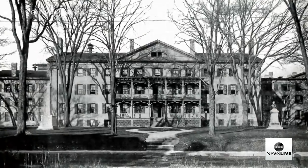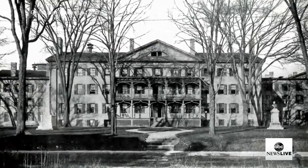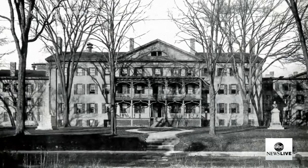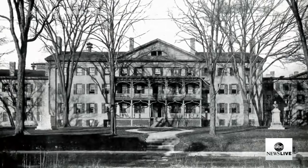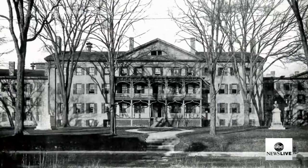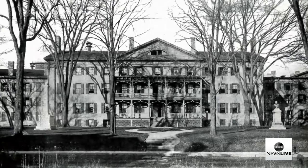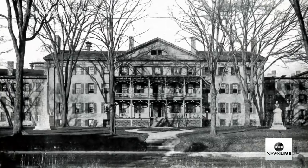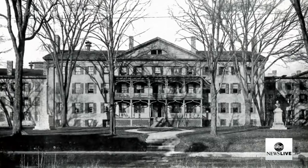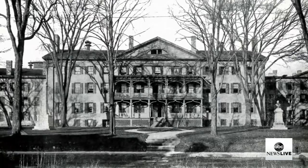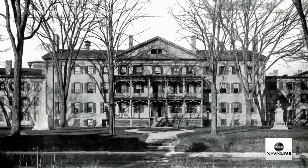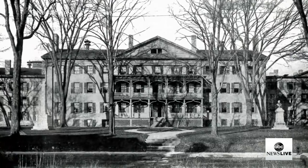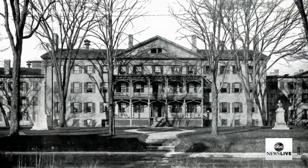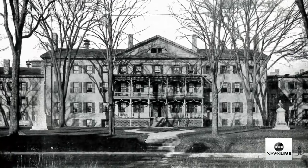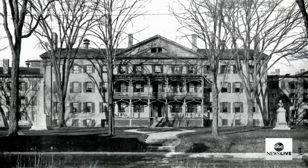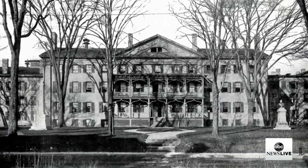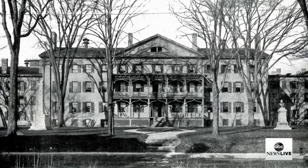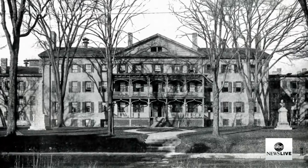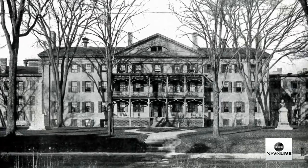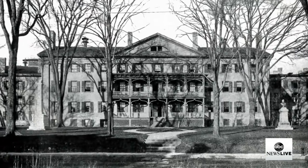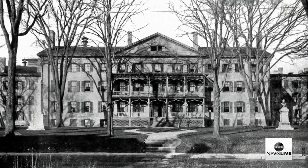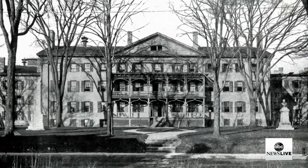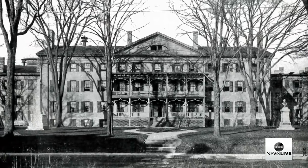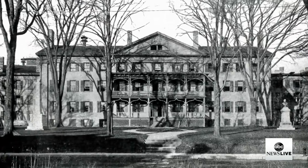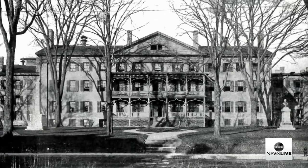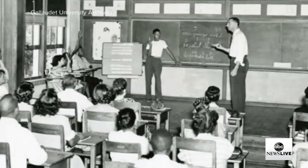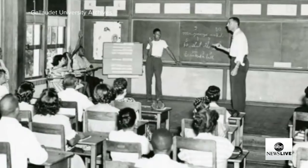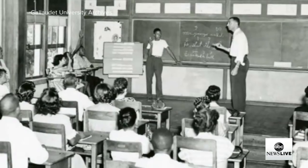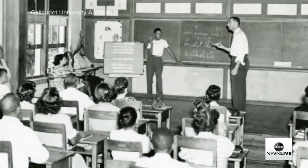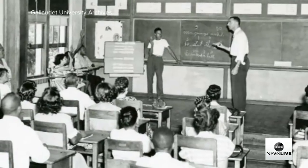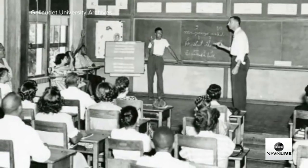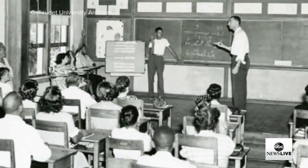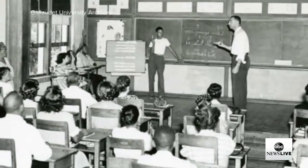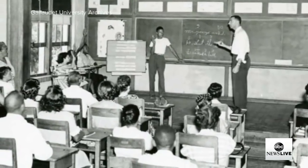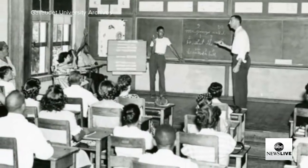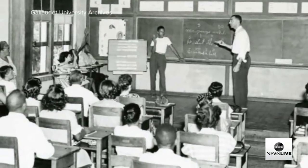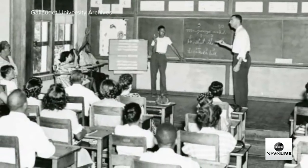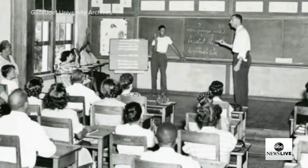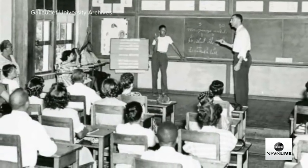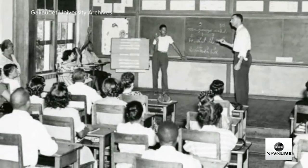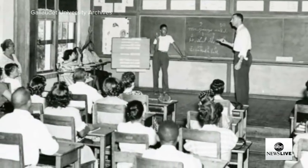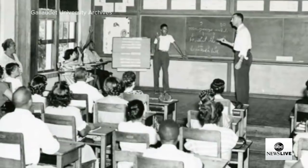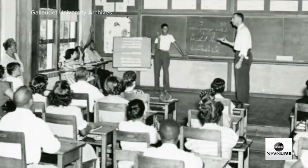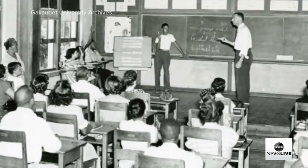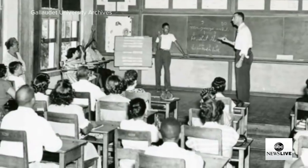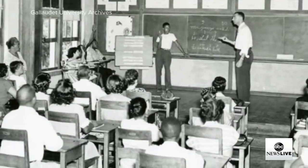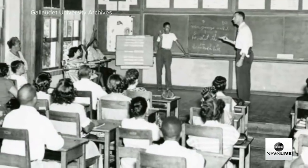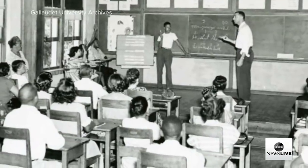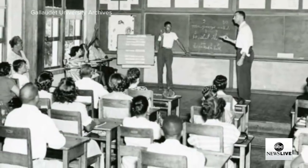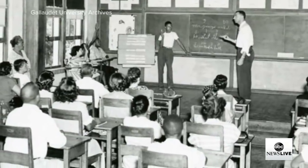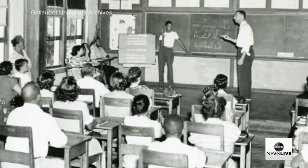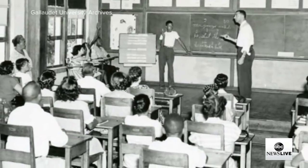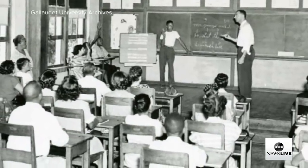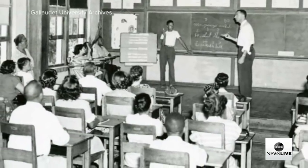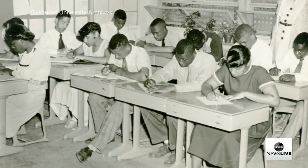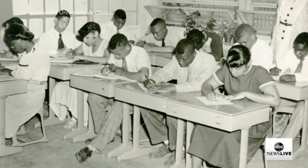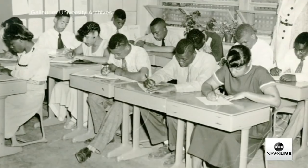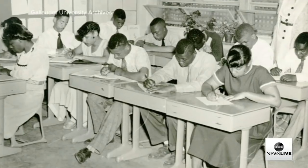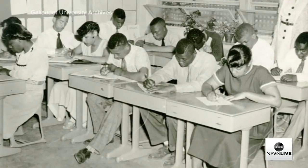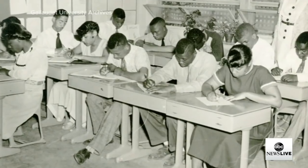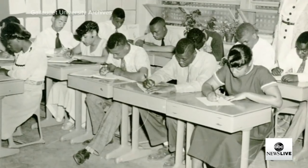school for the deaf opened in 1817. But Black children were not allowed, so they had to create their own schools and